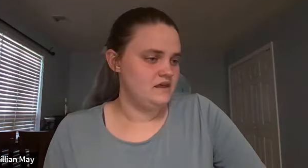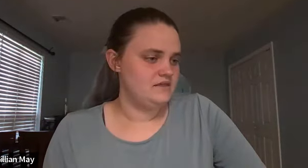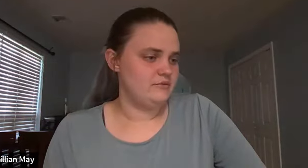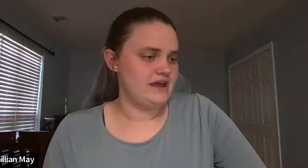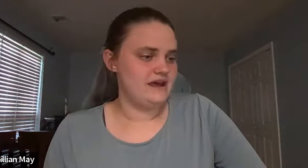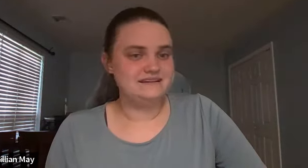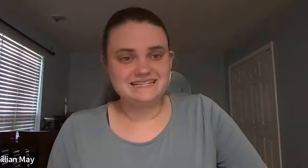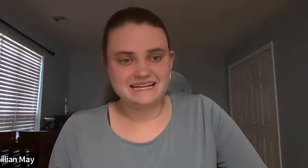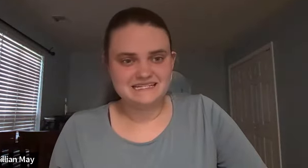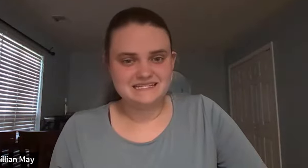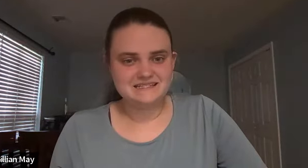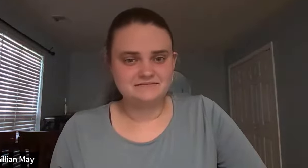Then we had tennis,